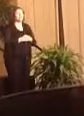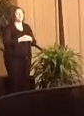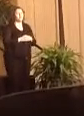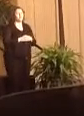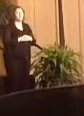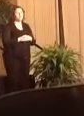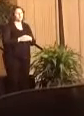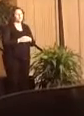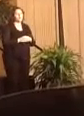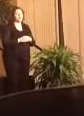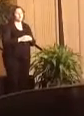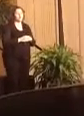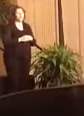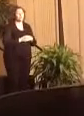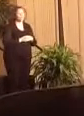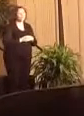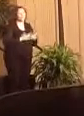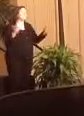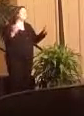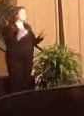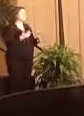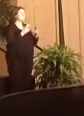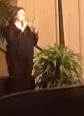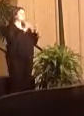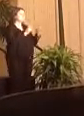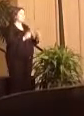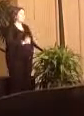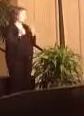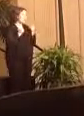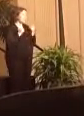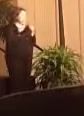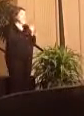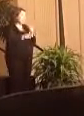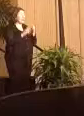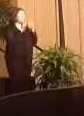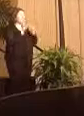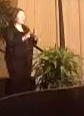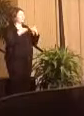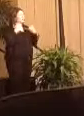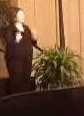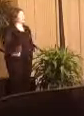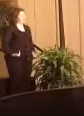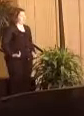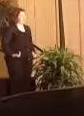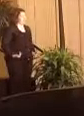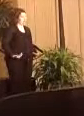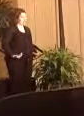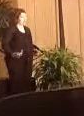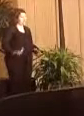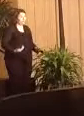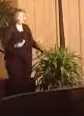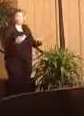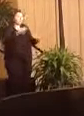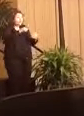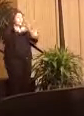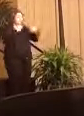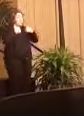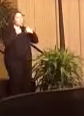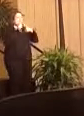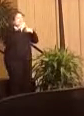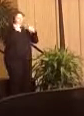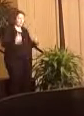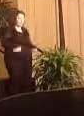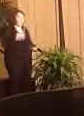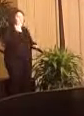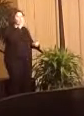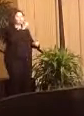extension of honoring life, is honoring your body, because you only get one body to experience life.